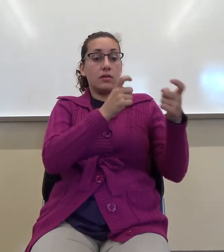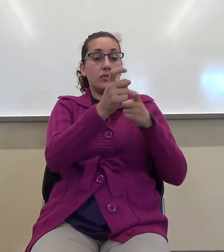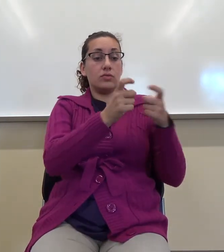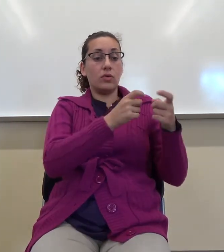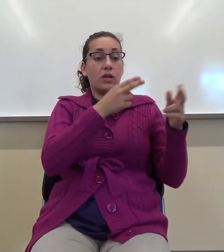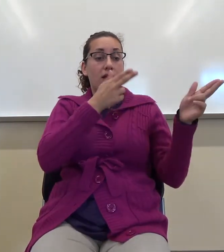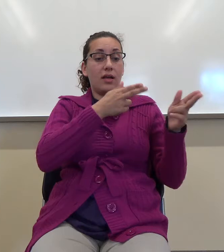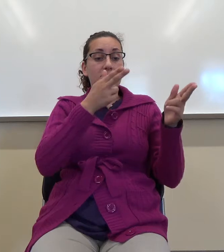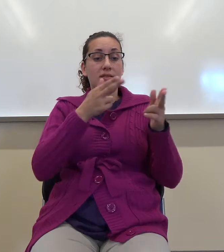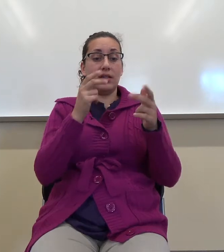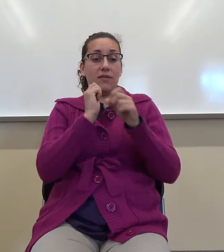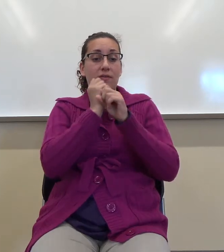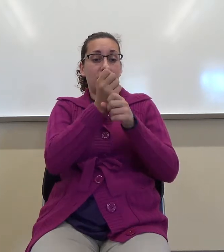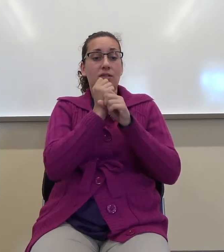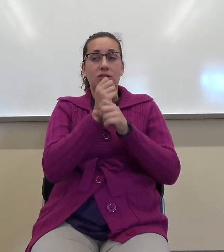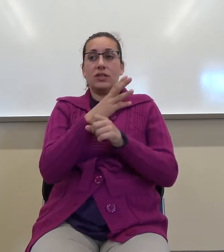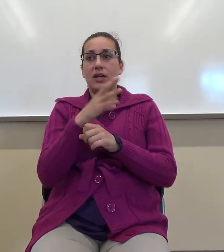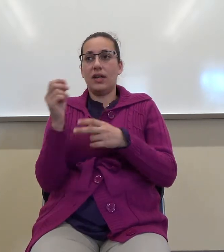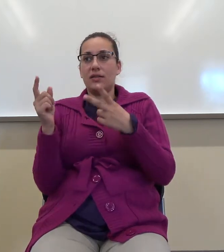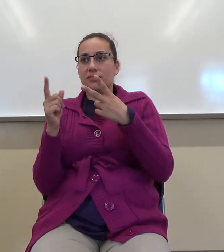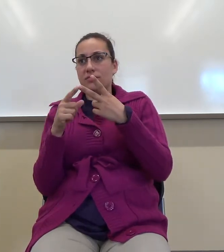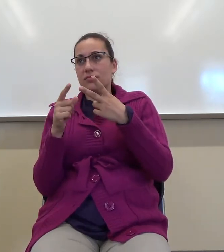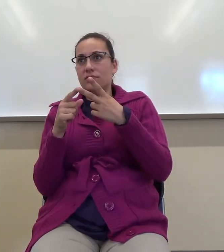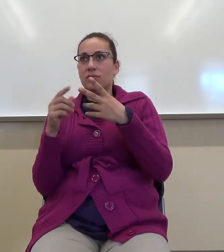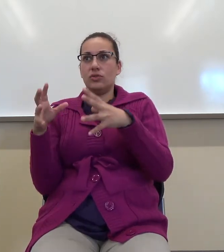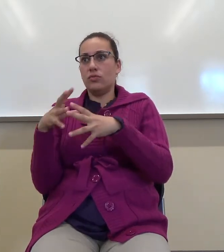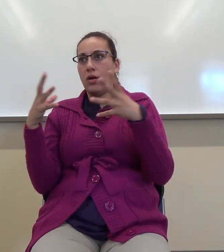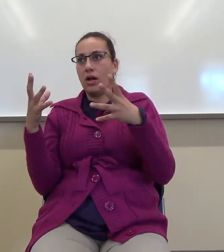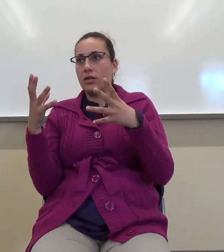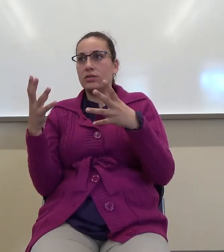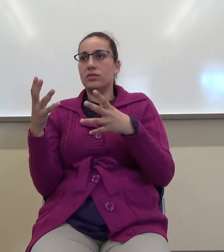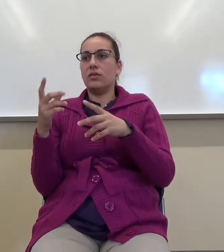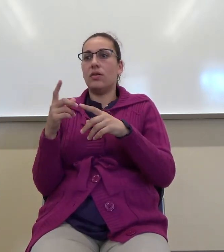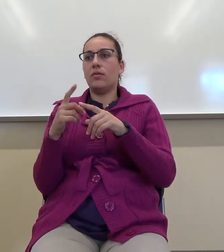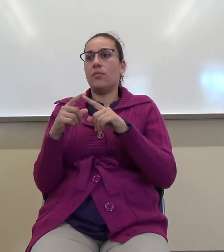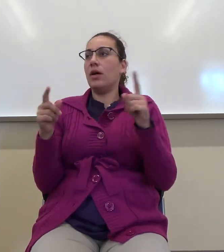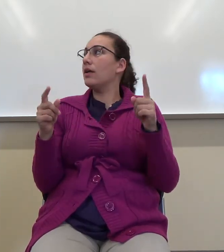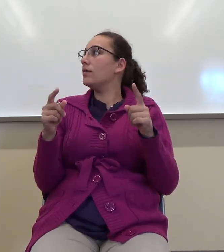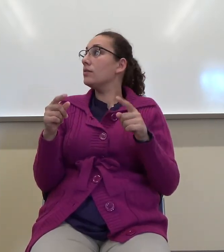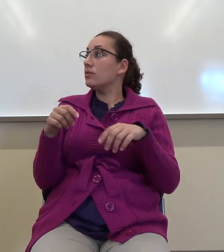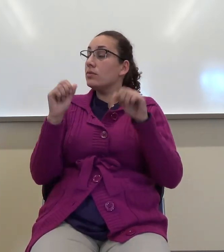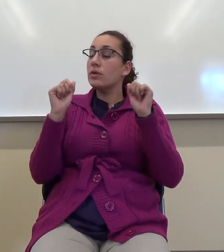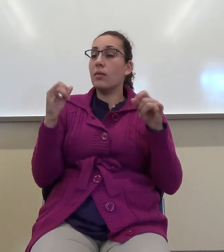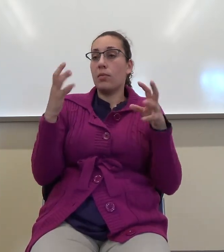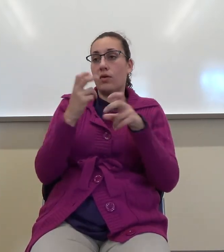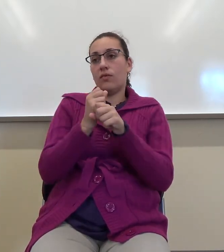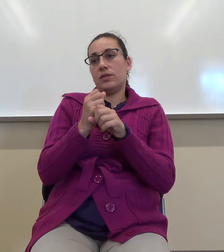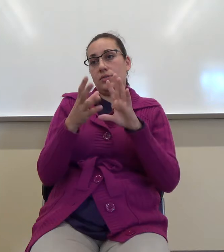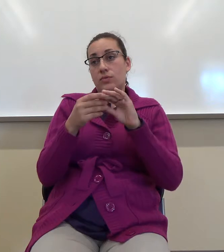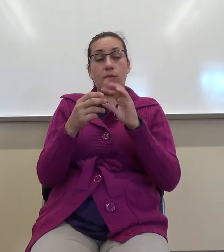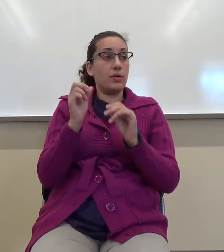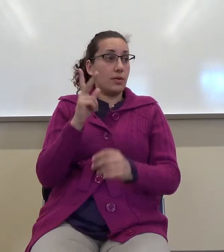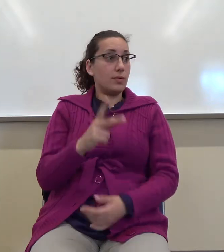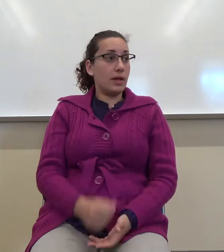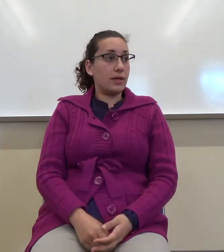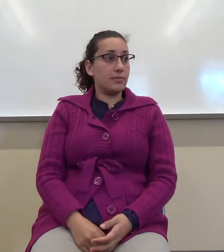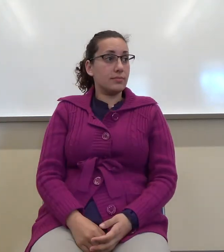paraphrase hunting and fishing, right? But you can paraphrase what's going on. even just briefly, this is